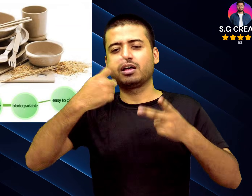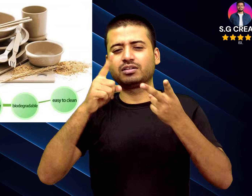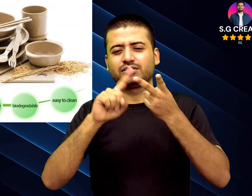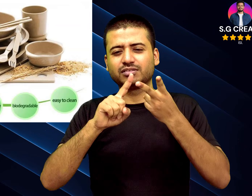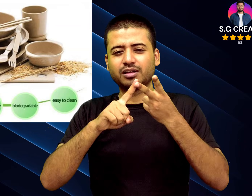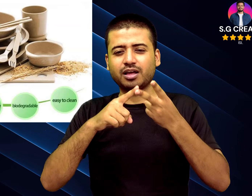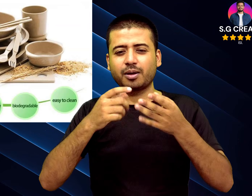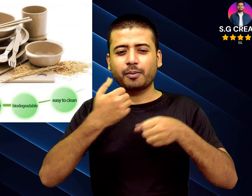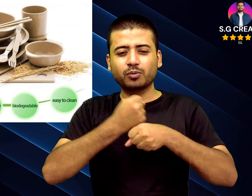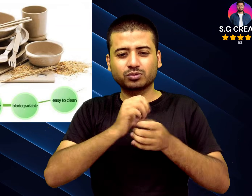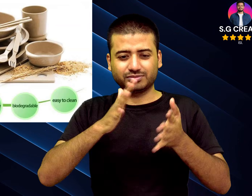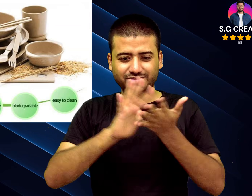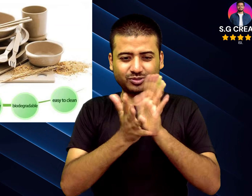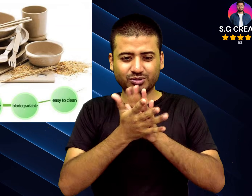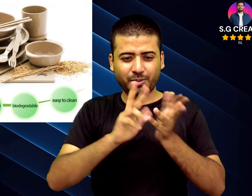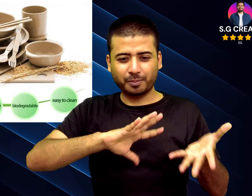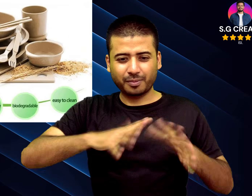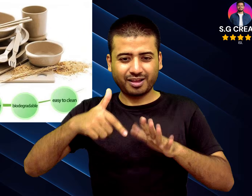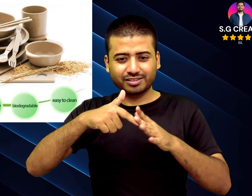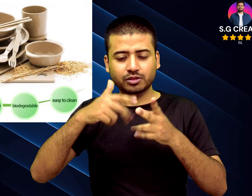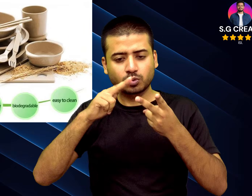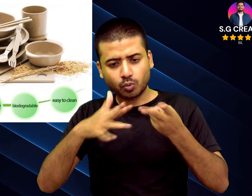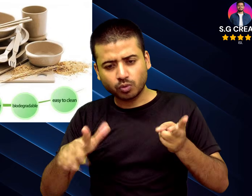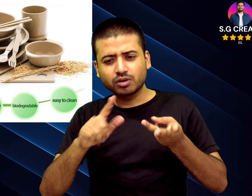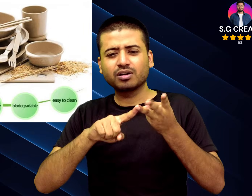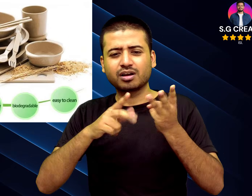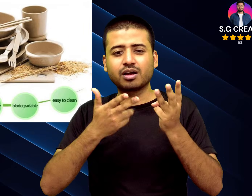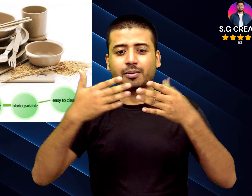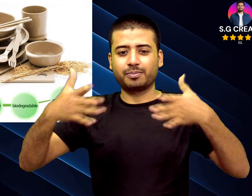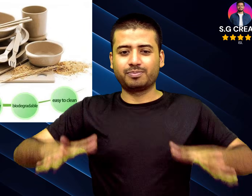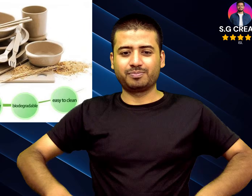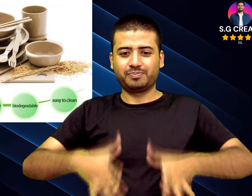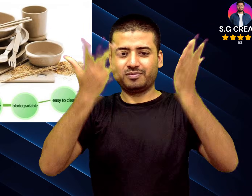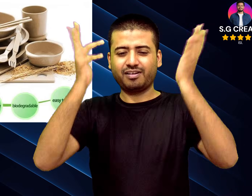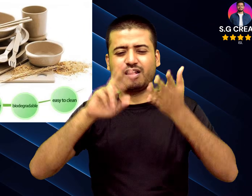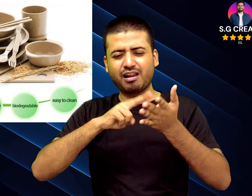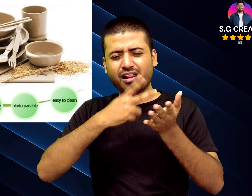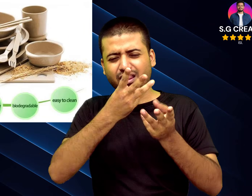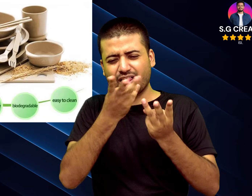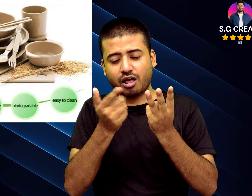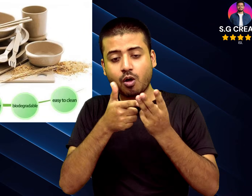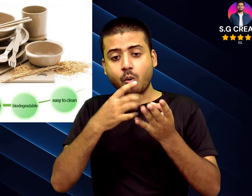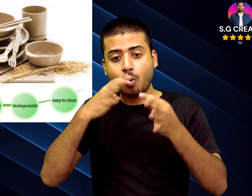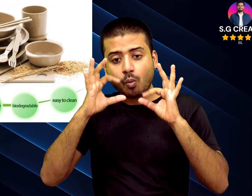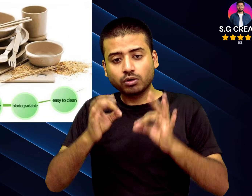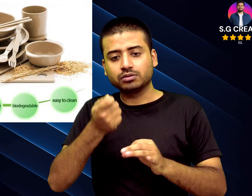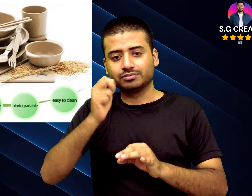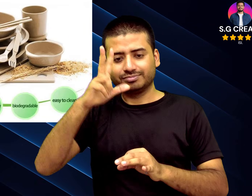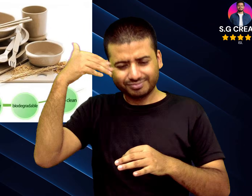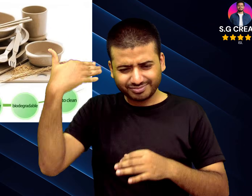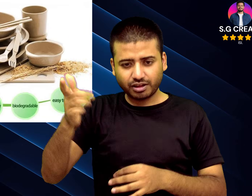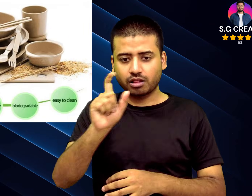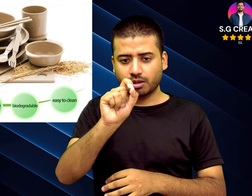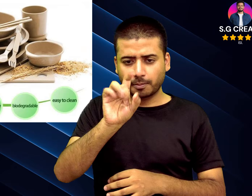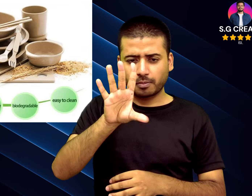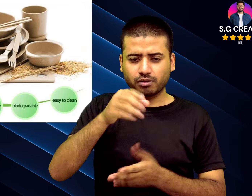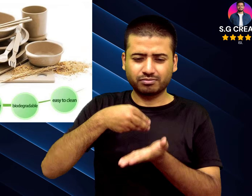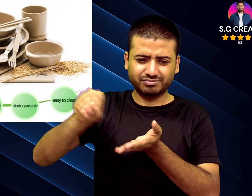natural silica in the husks makes this a high-friction process, requiring specialized wear-resistant milling equipment to prevent